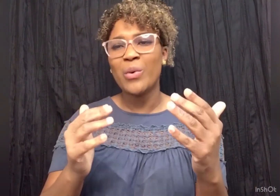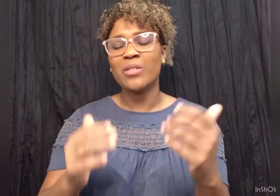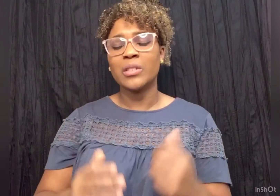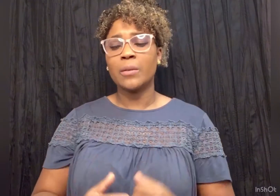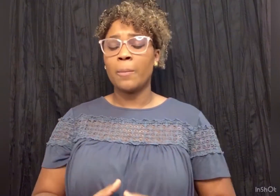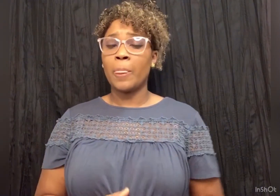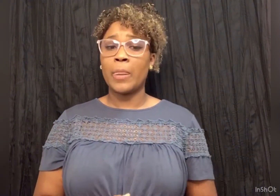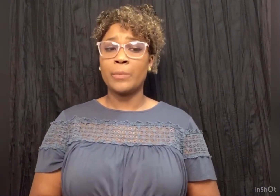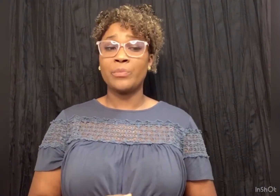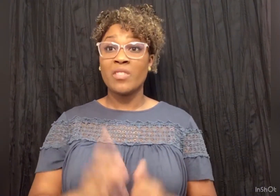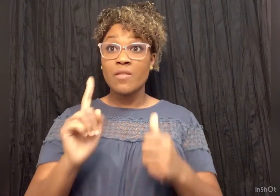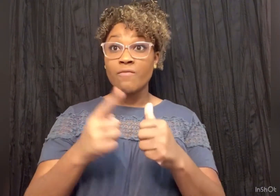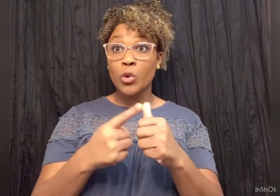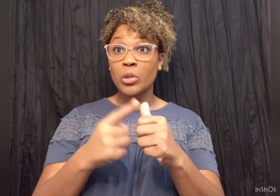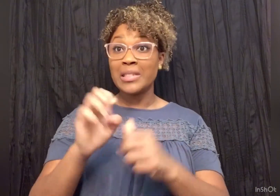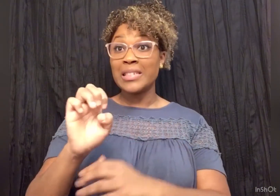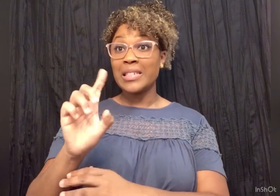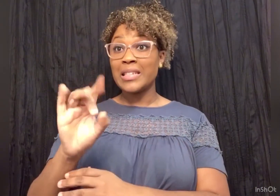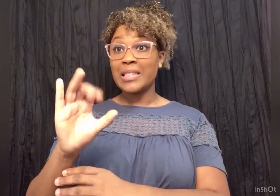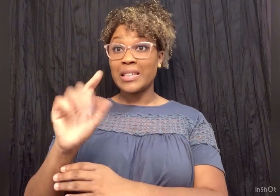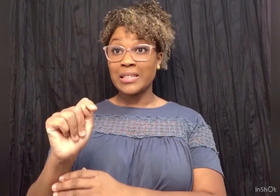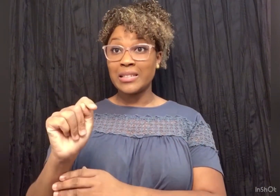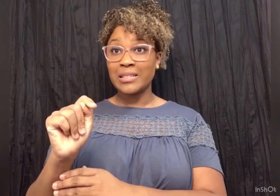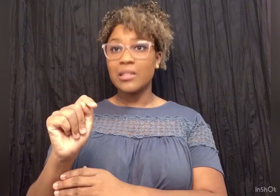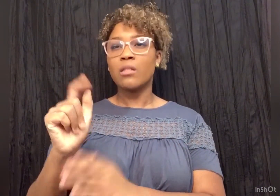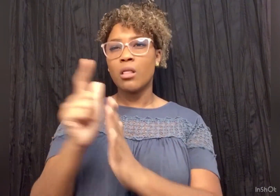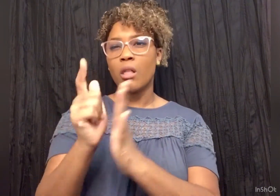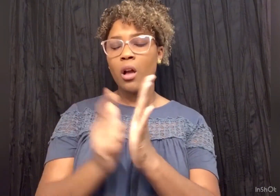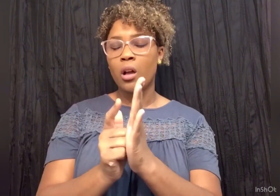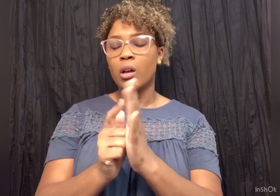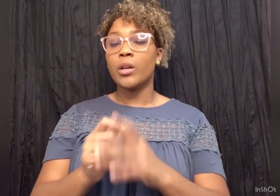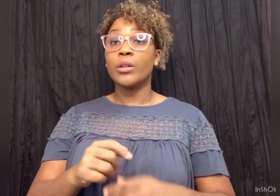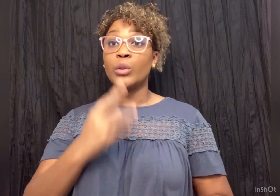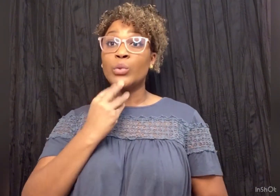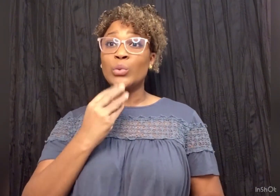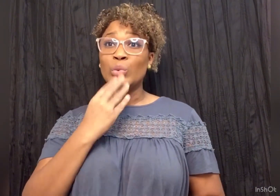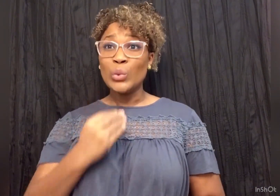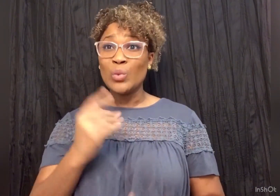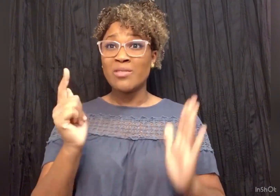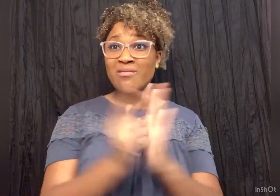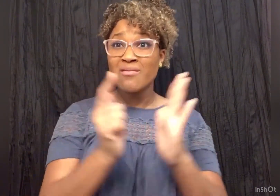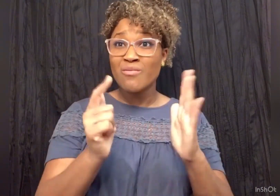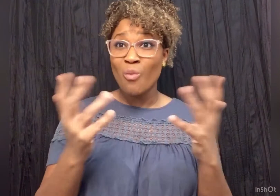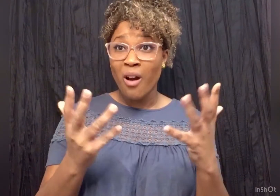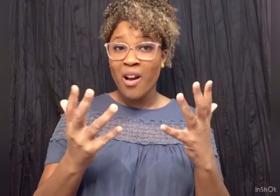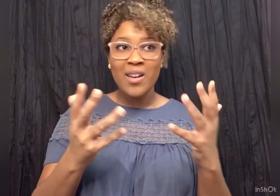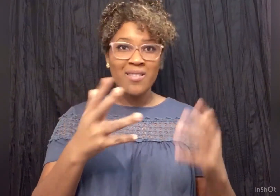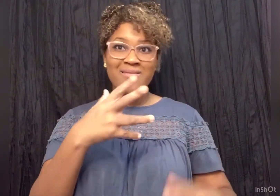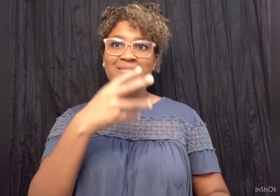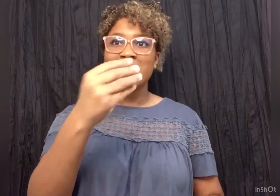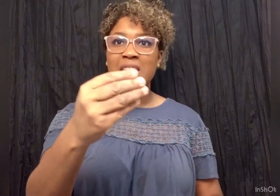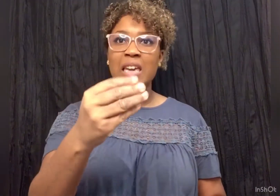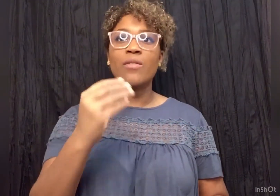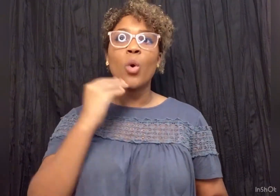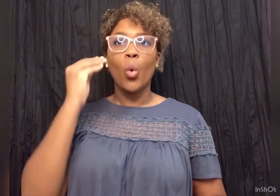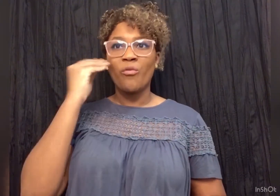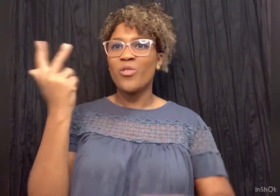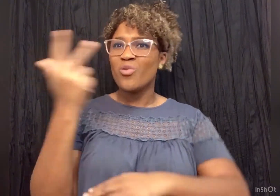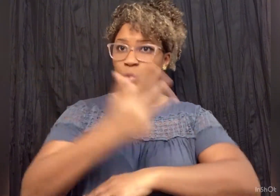First edict: Jews were prohibited from leaving their residences for 3 days under penalty of